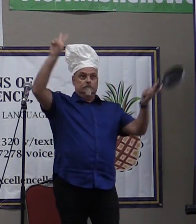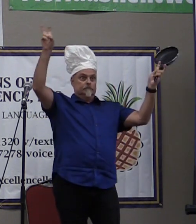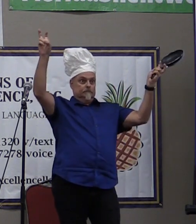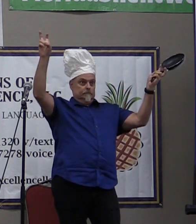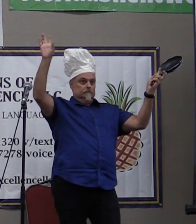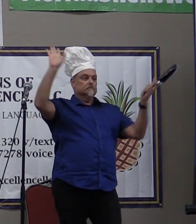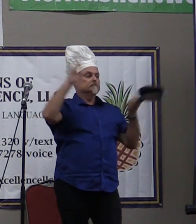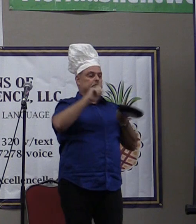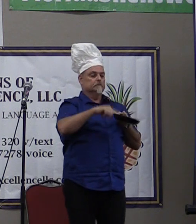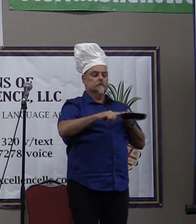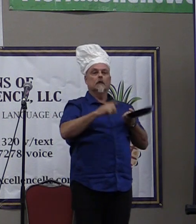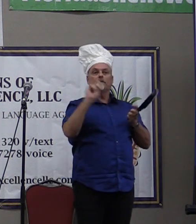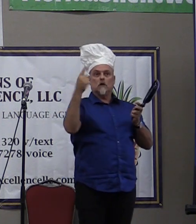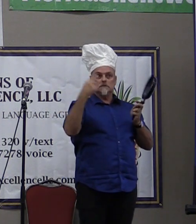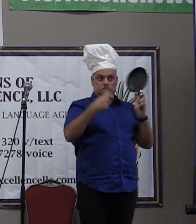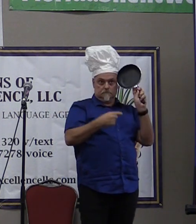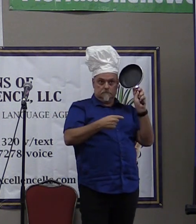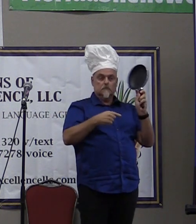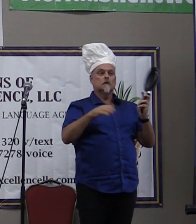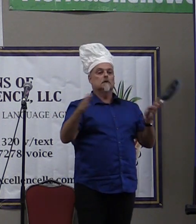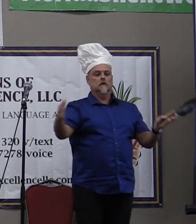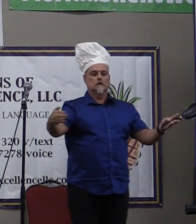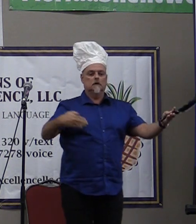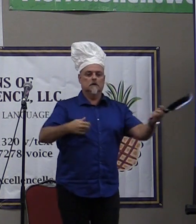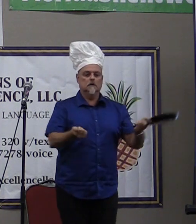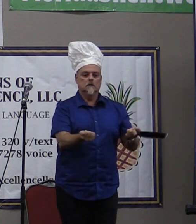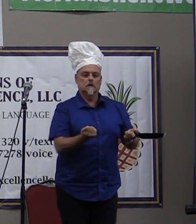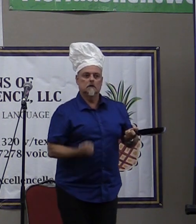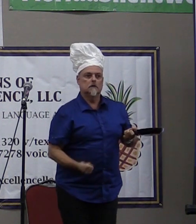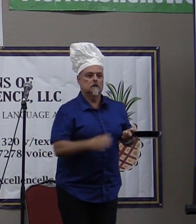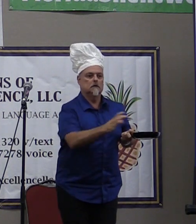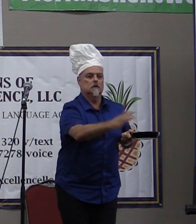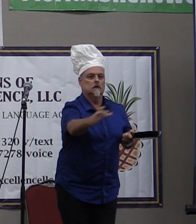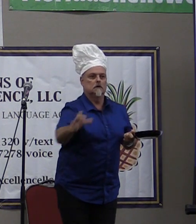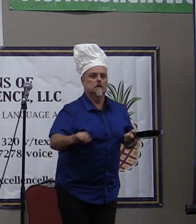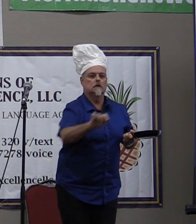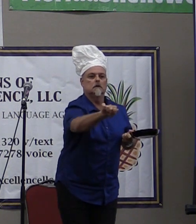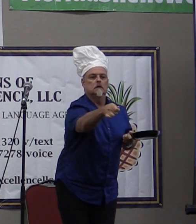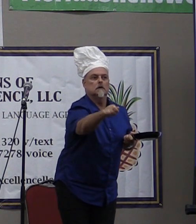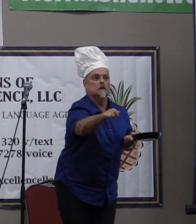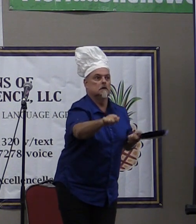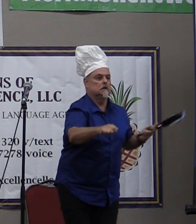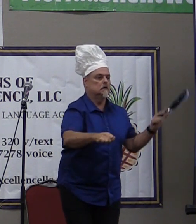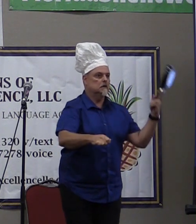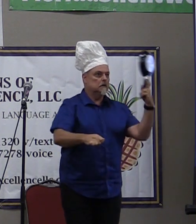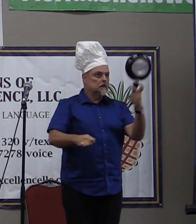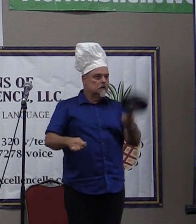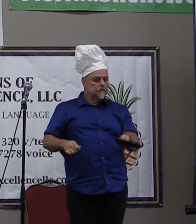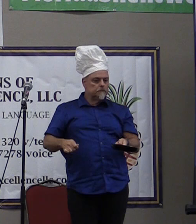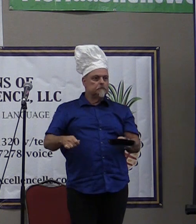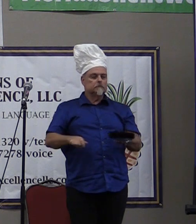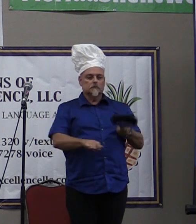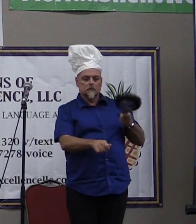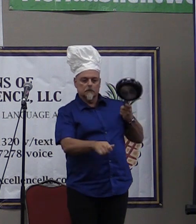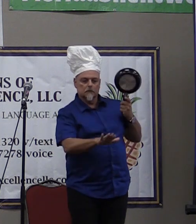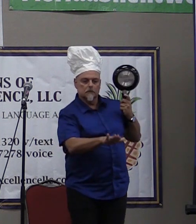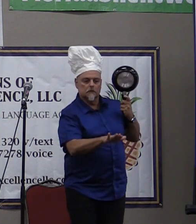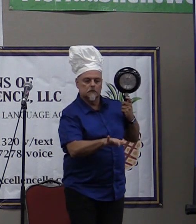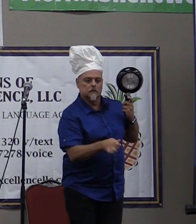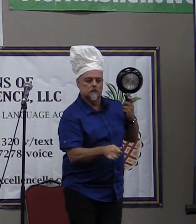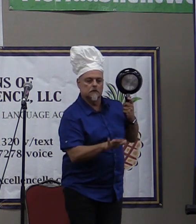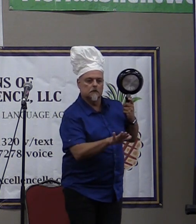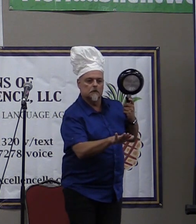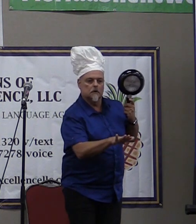We're going to explain how, like, you know, with cooking, first we have the pan, and we have the stove and all the buttons. We put the